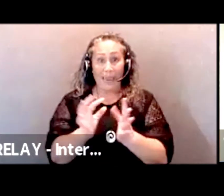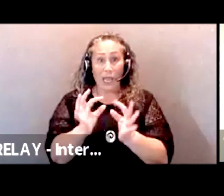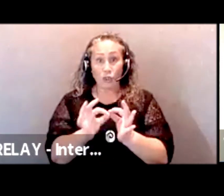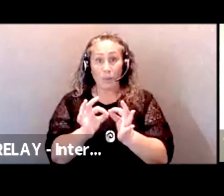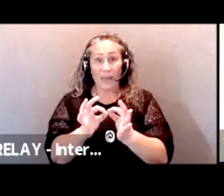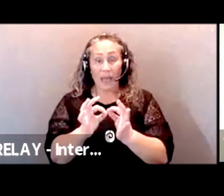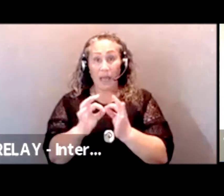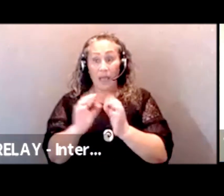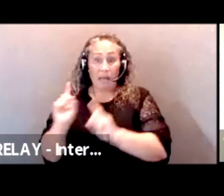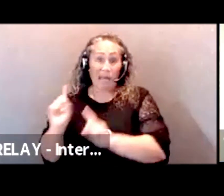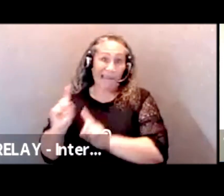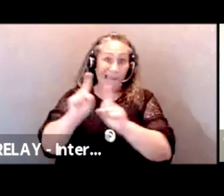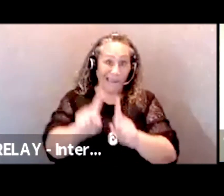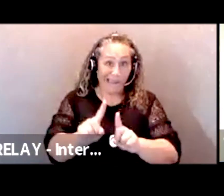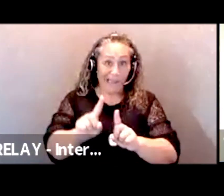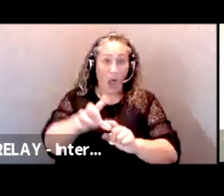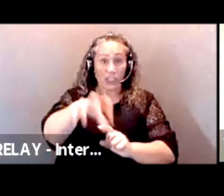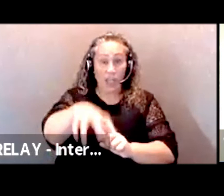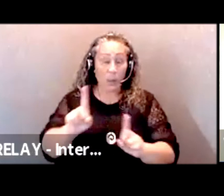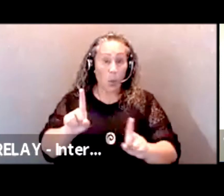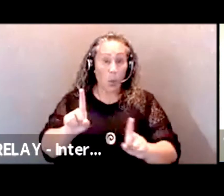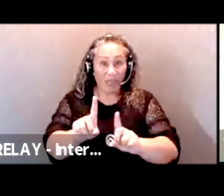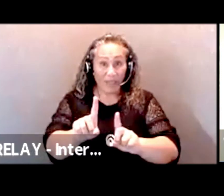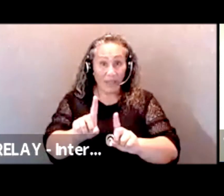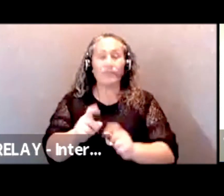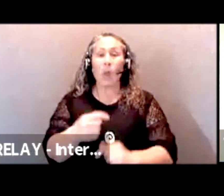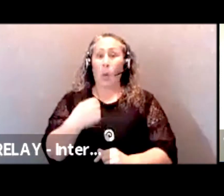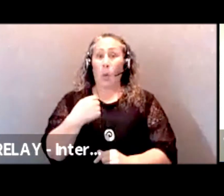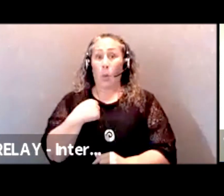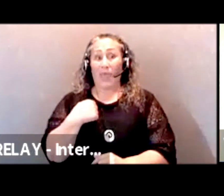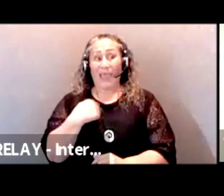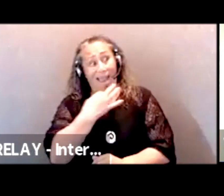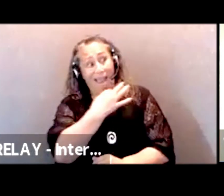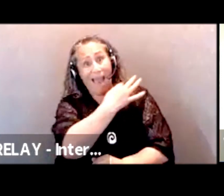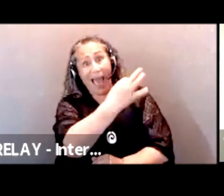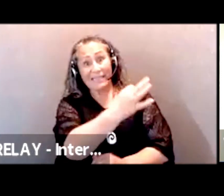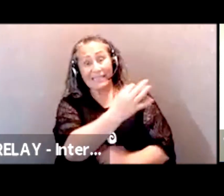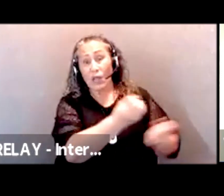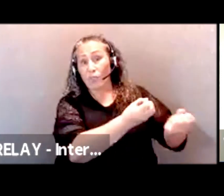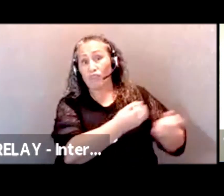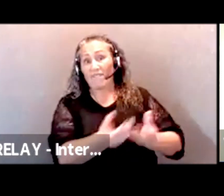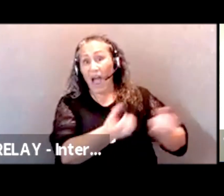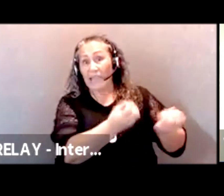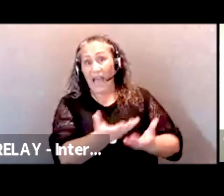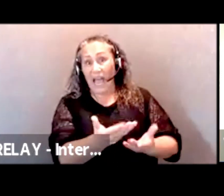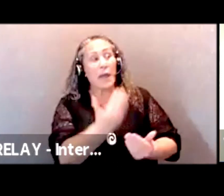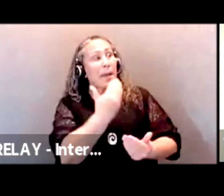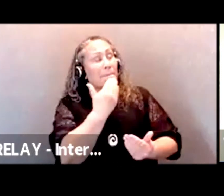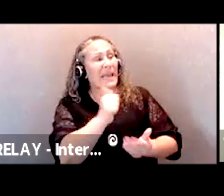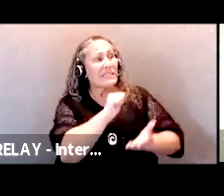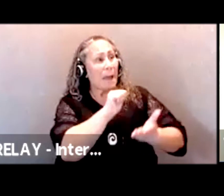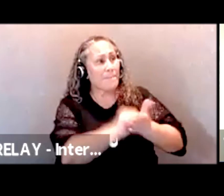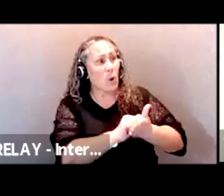site, then what we're asking the providers to do is to book the most senior sign